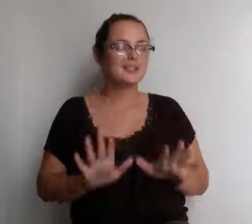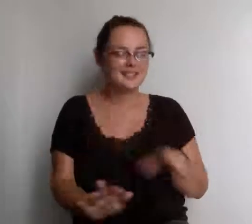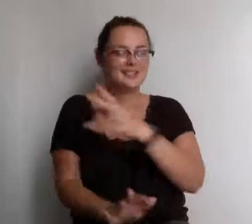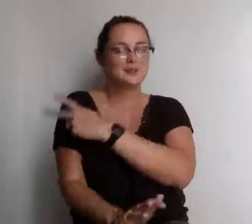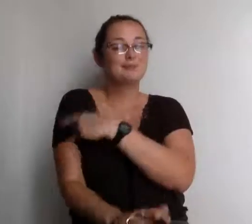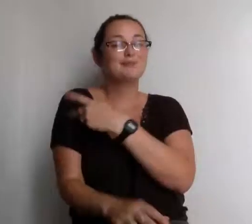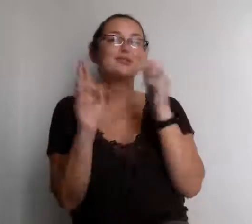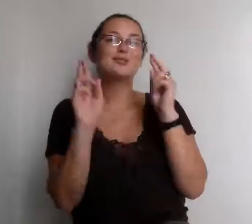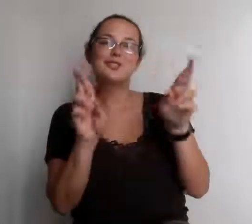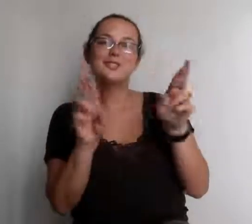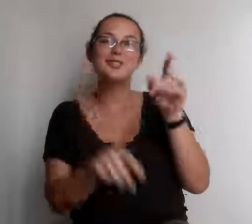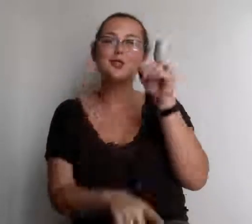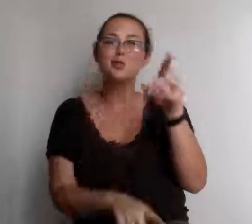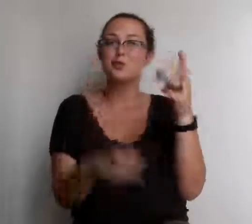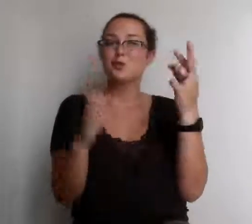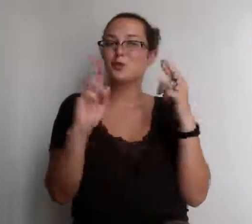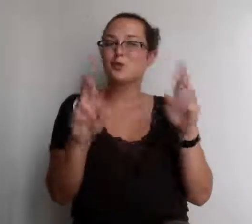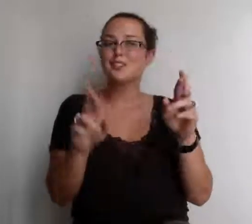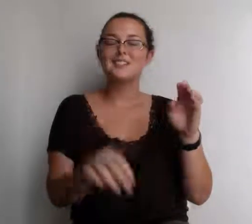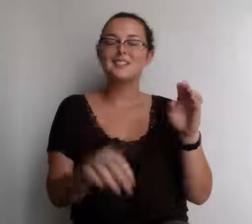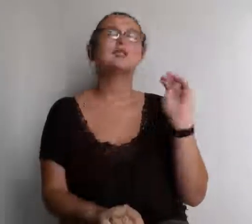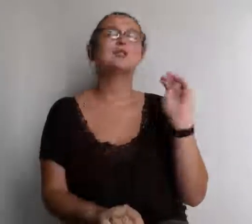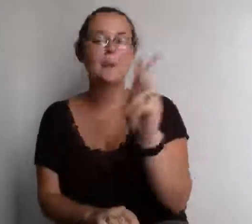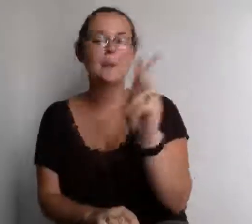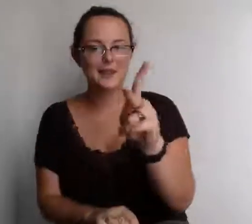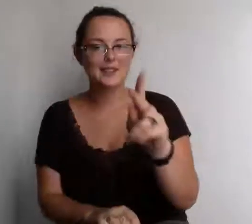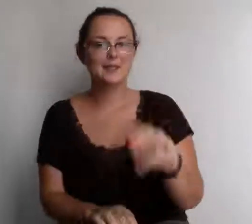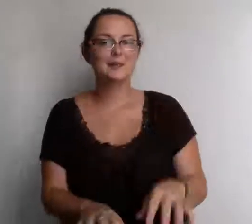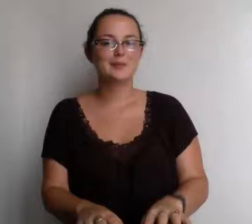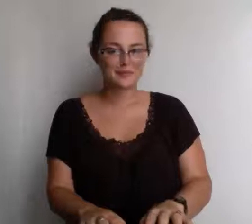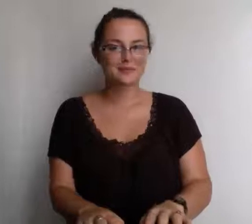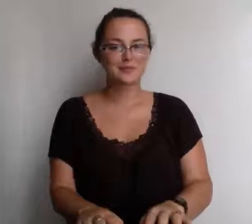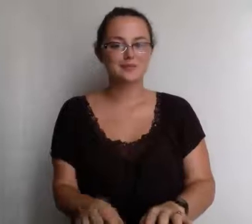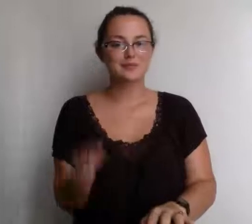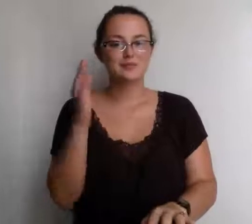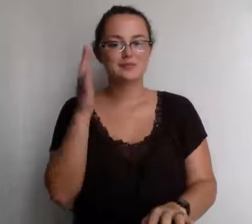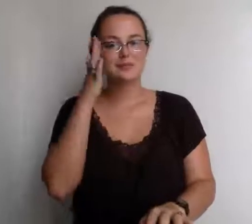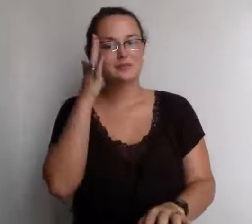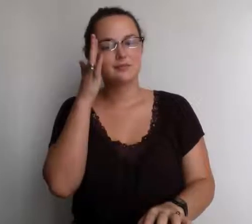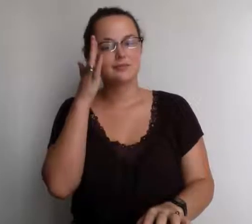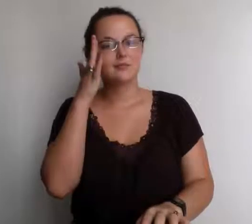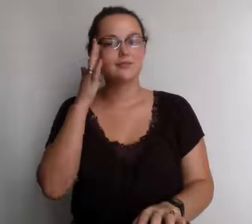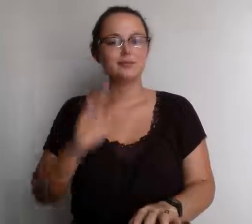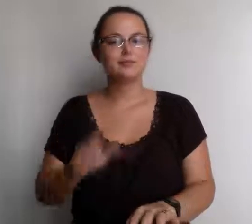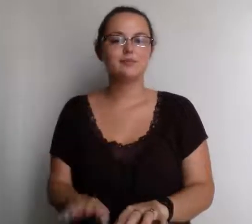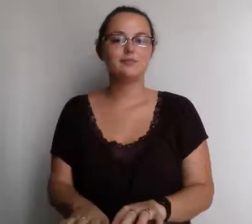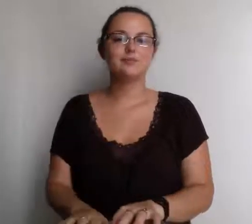Okay. All right, well, Mr. Shepard should be ready to go, so relax, Anna. You know your stuff. Okay. Let's go. Okay.